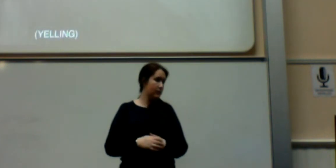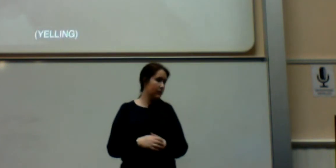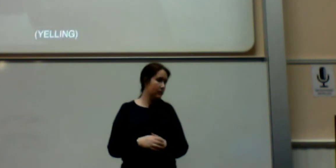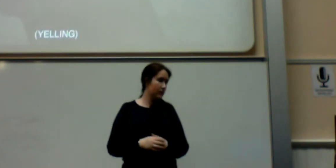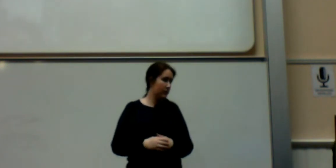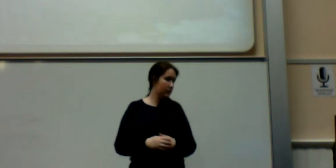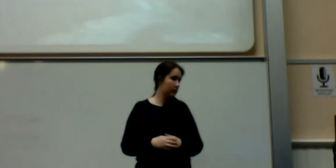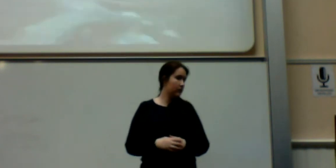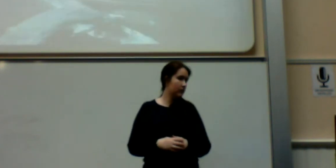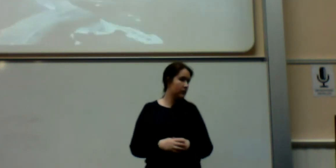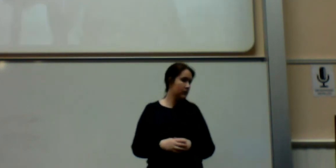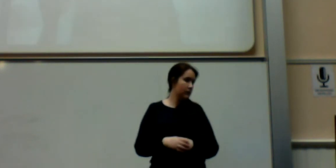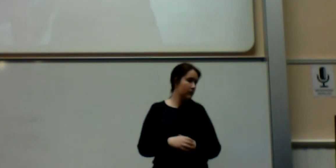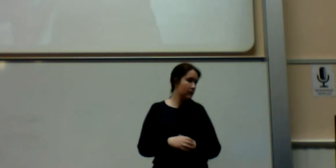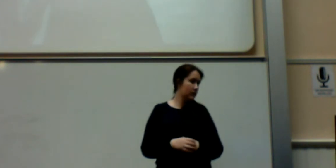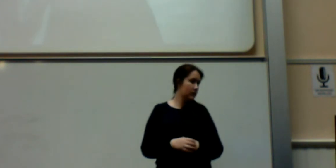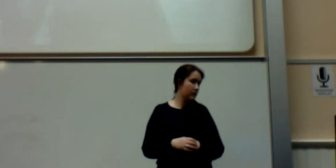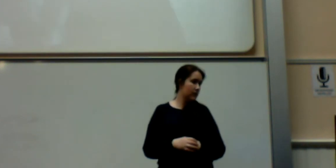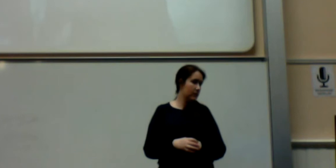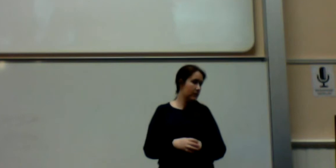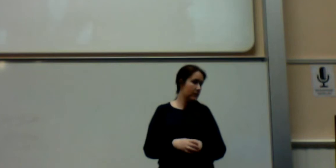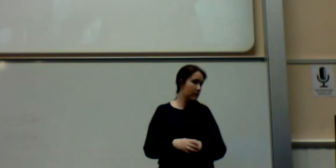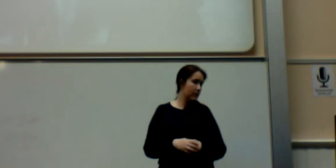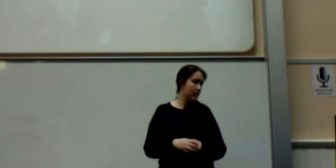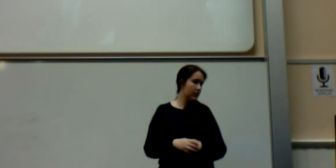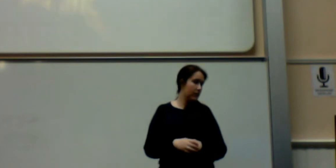is Valjean.